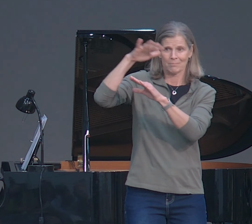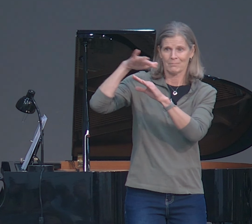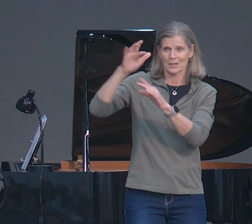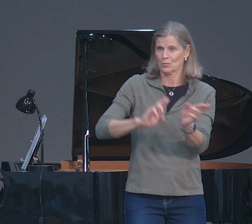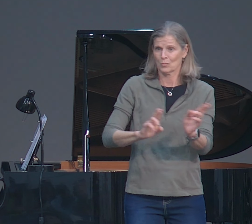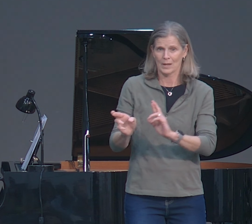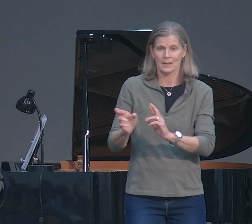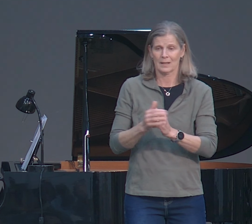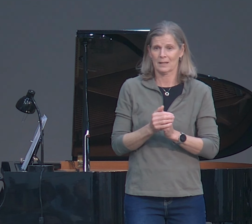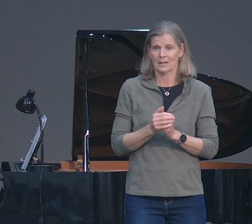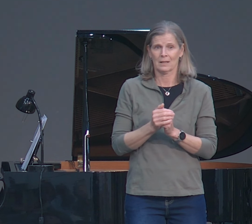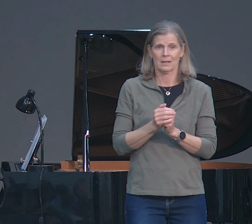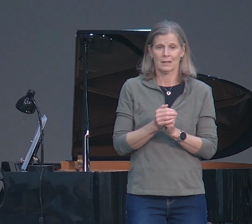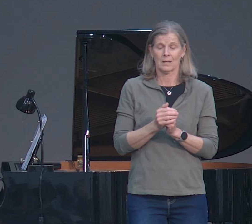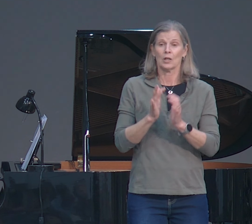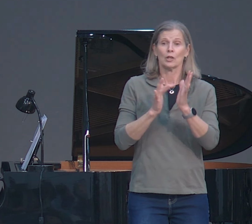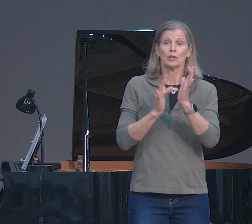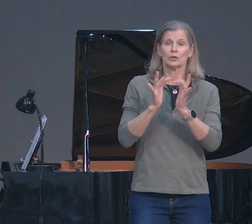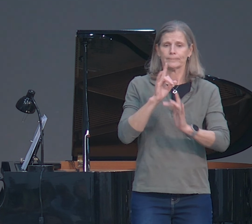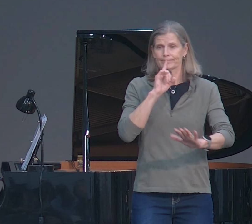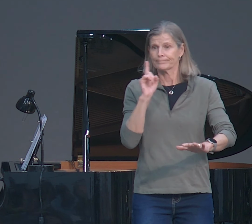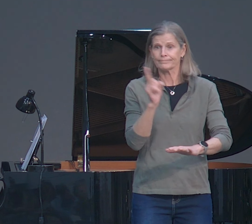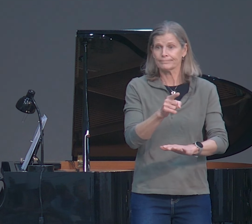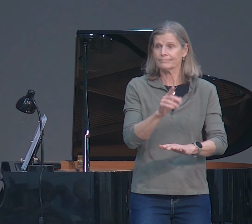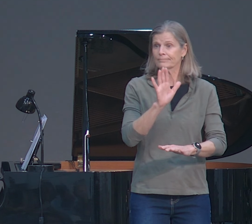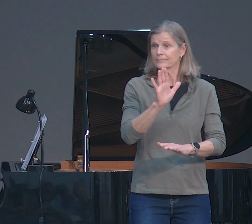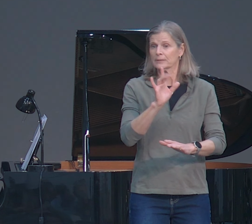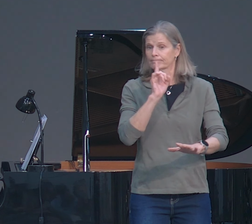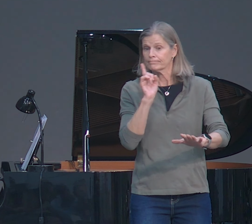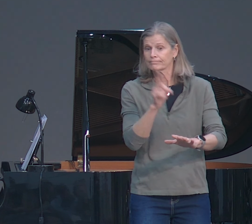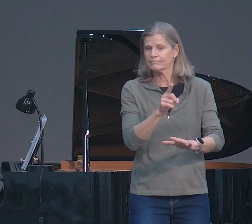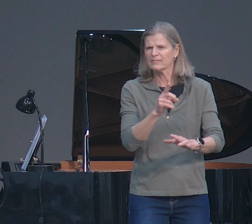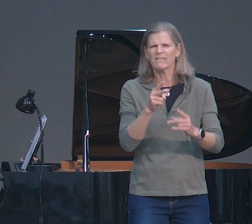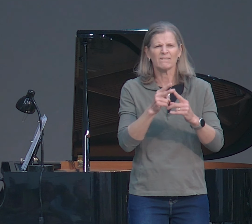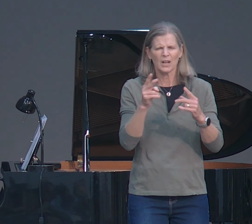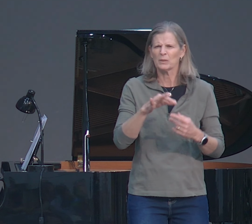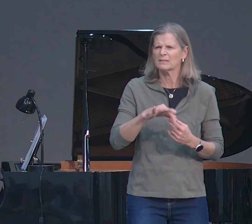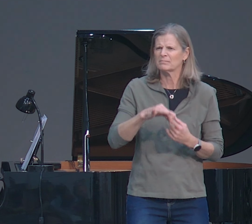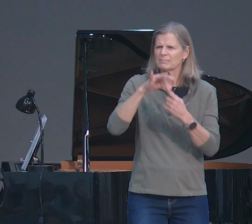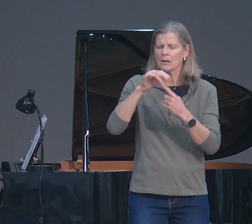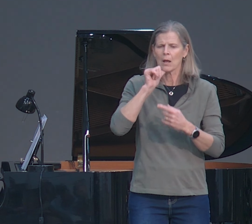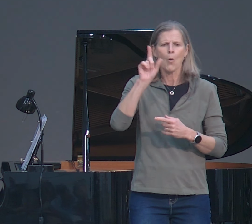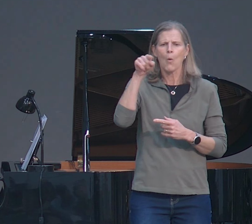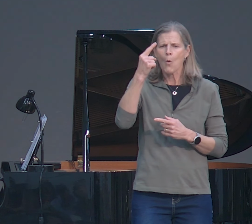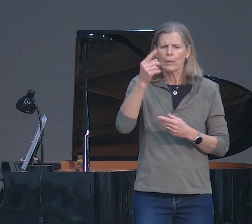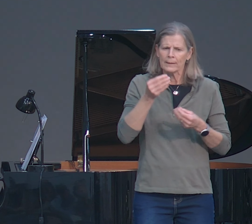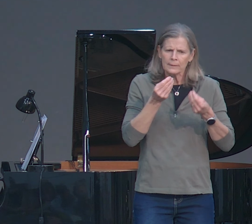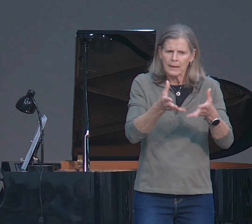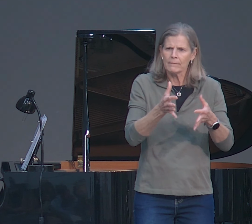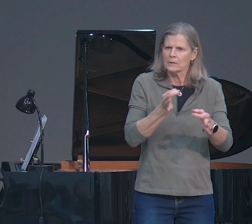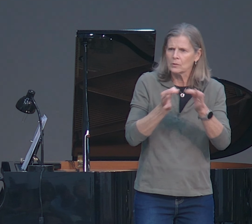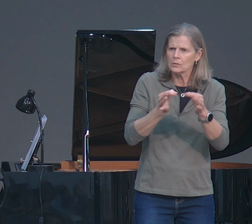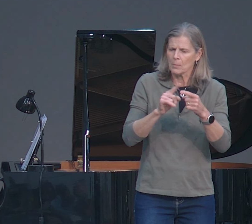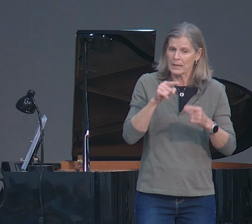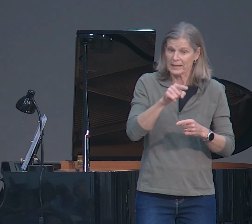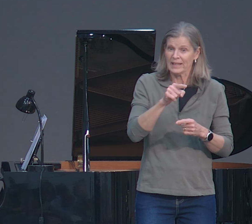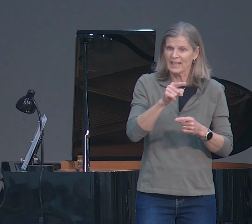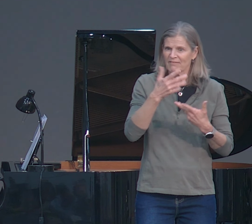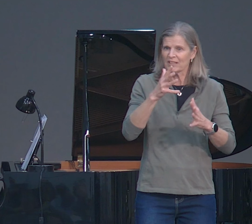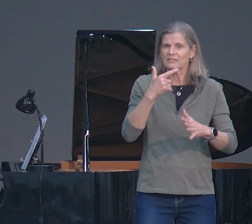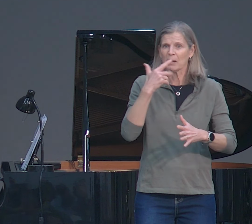Jesus' commission was unique here because not only does he give them instructions, he actually